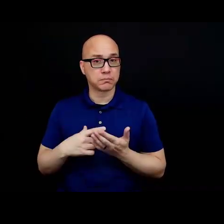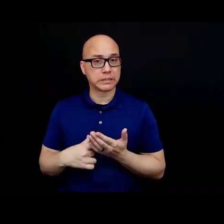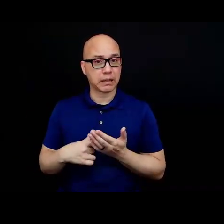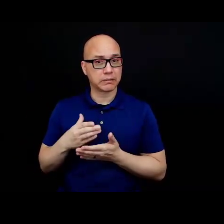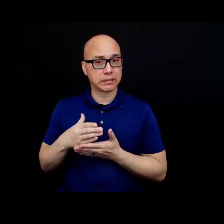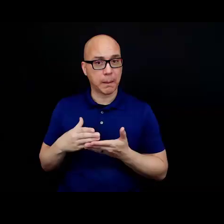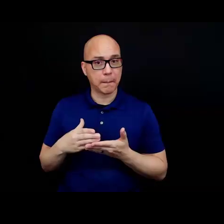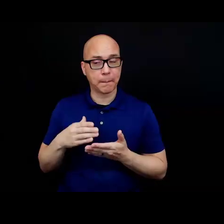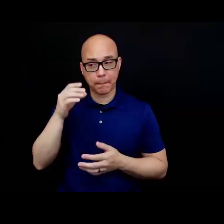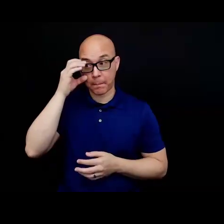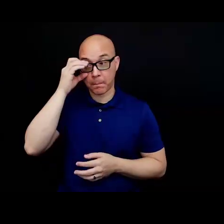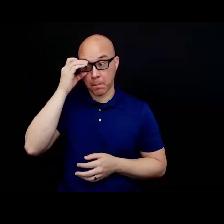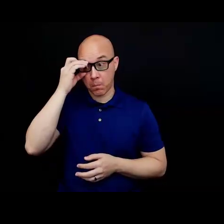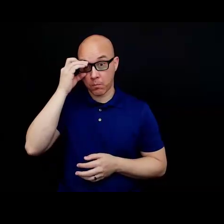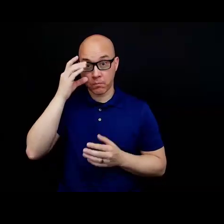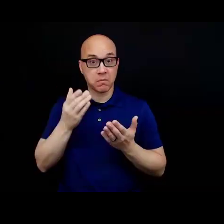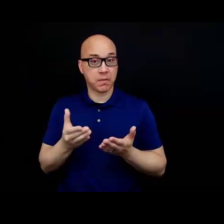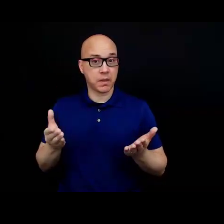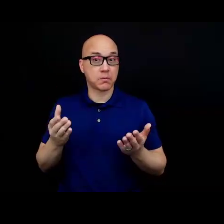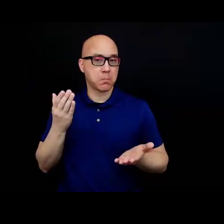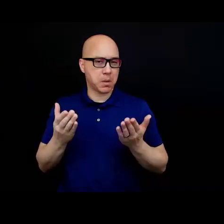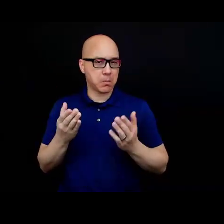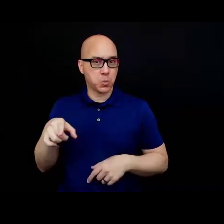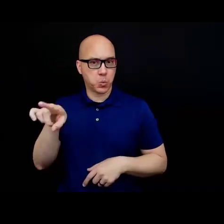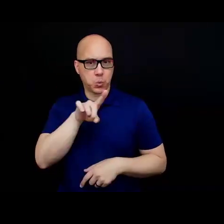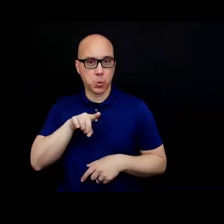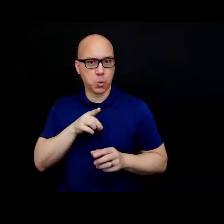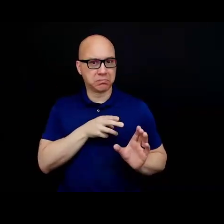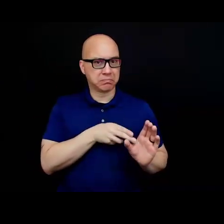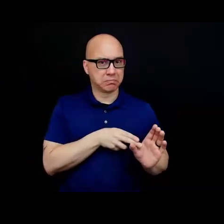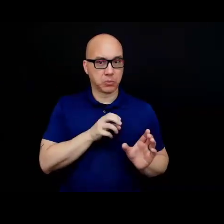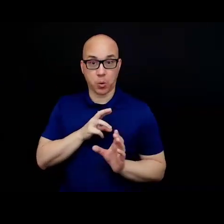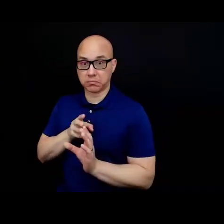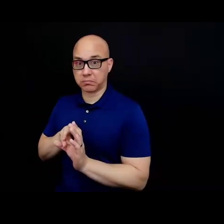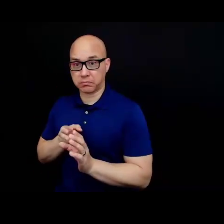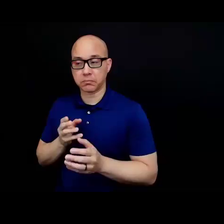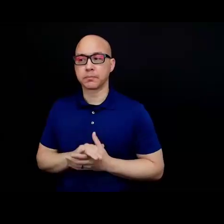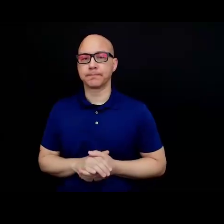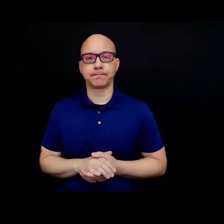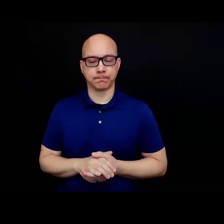touch on who may be in the audience. So let's start with